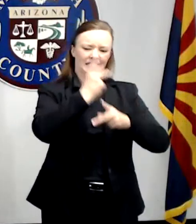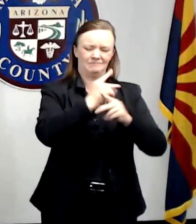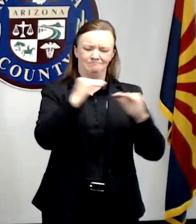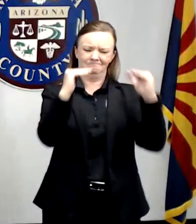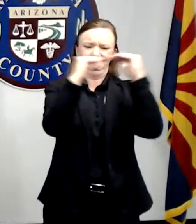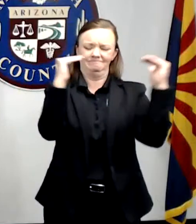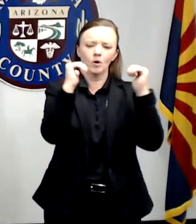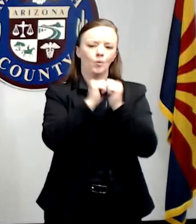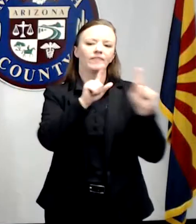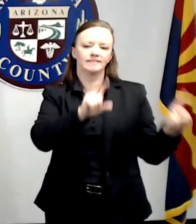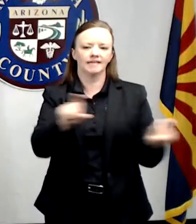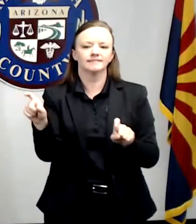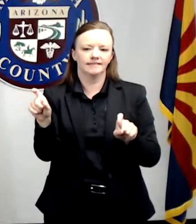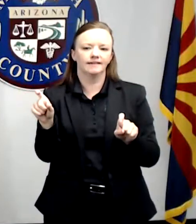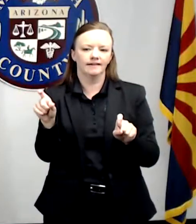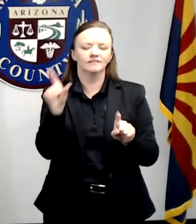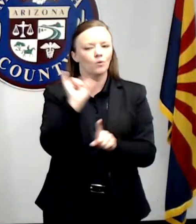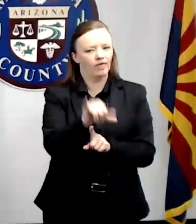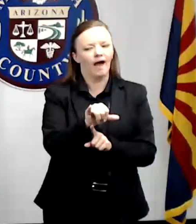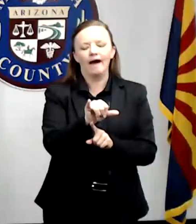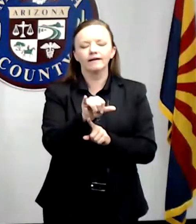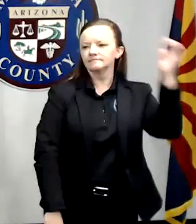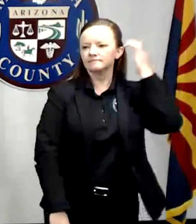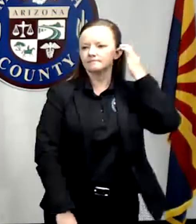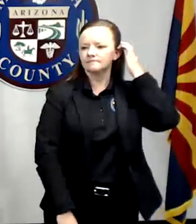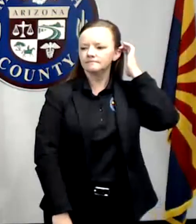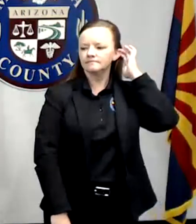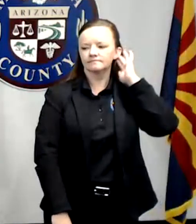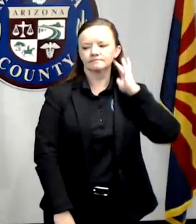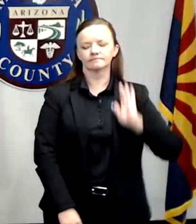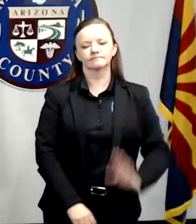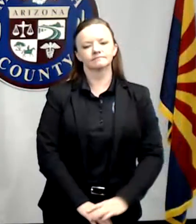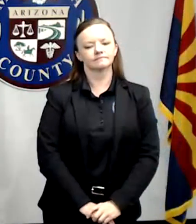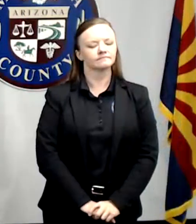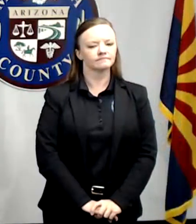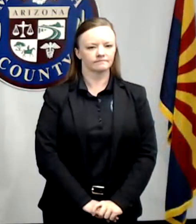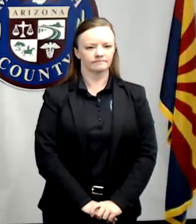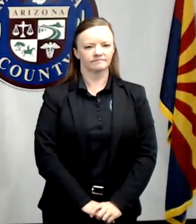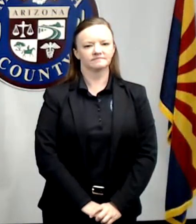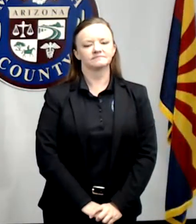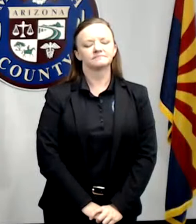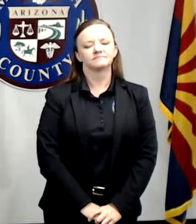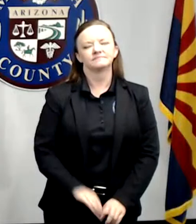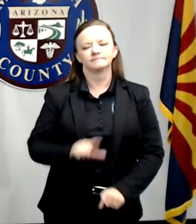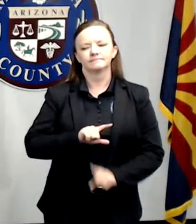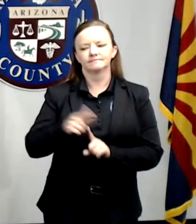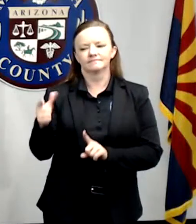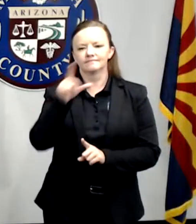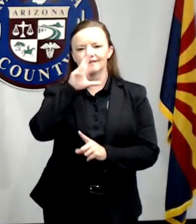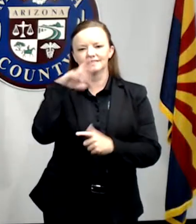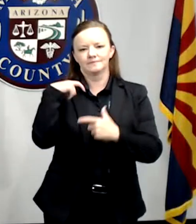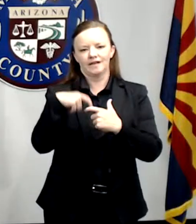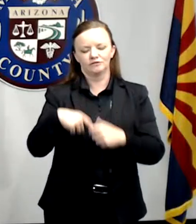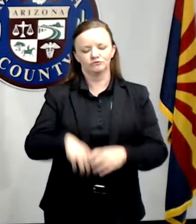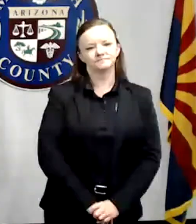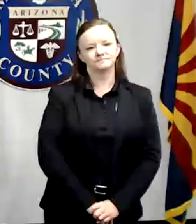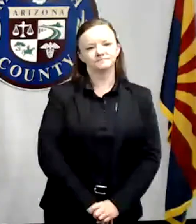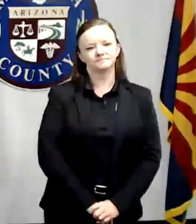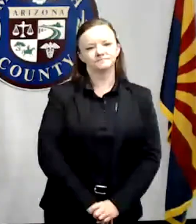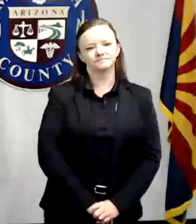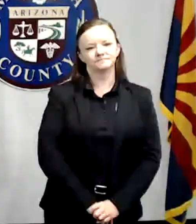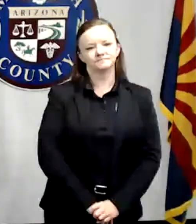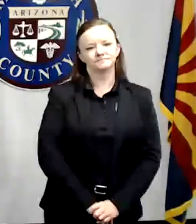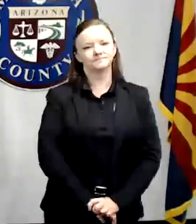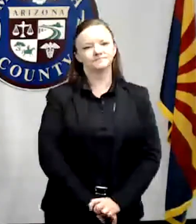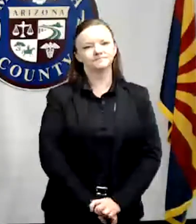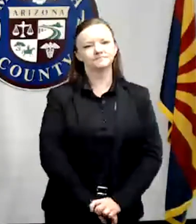more that we have to scale up. Y el número de las personas que se hacen las pruebas que son